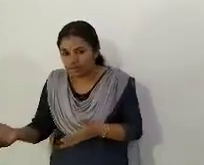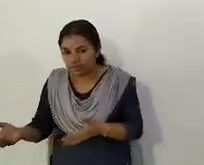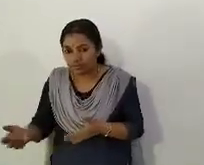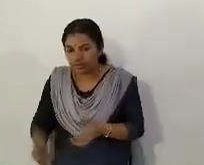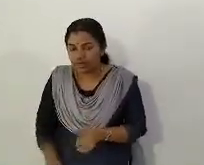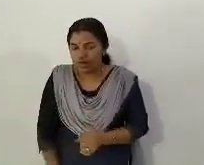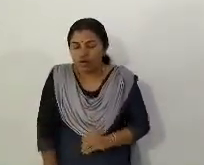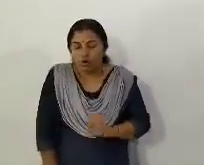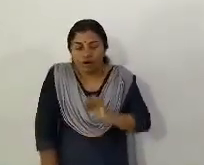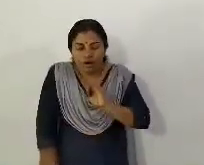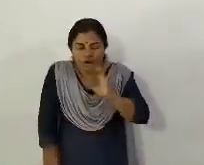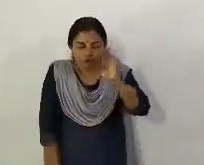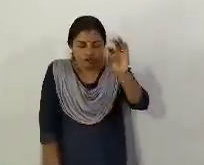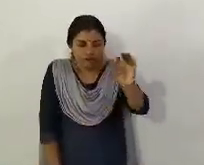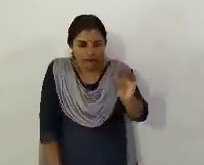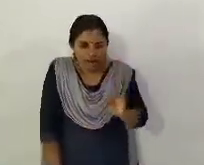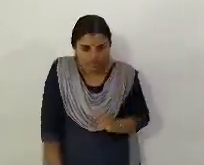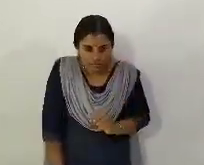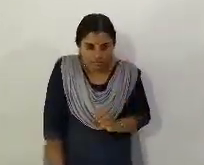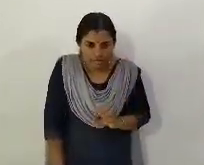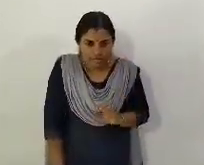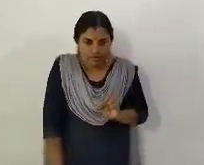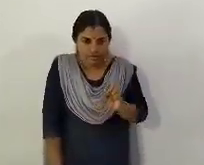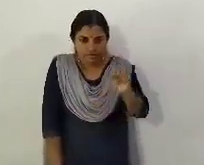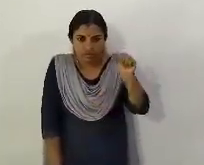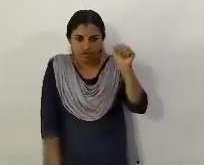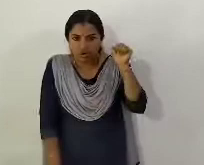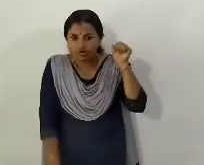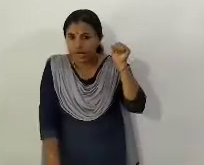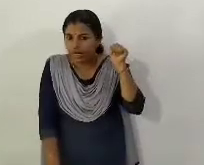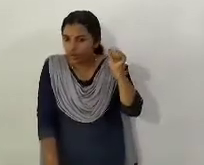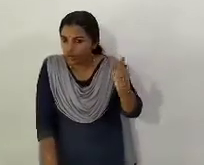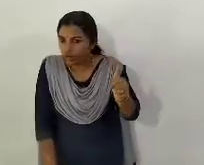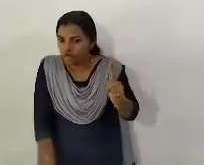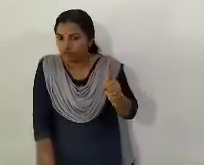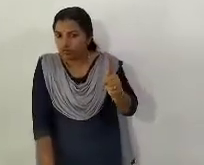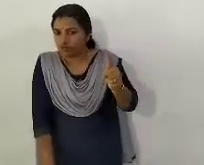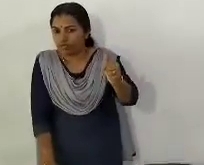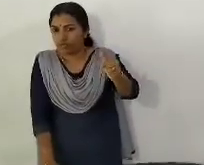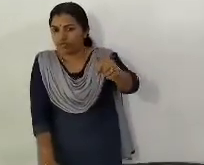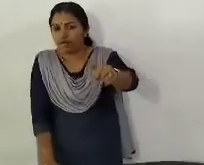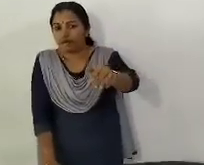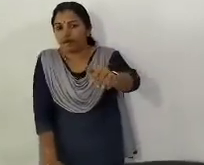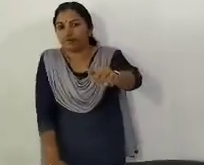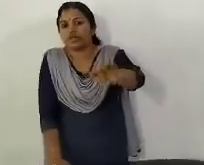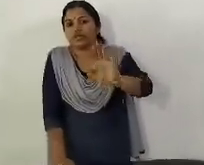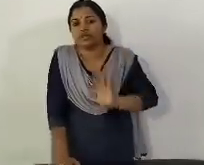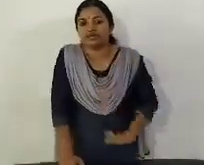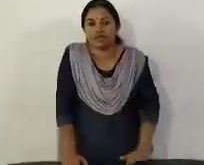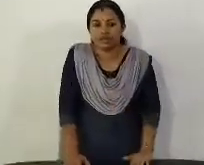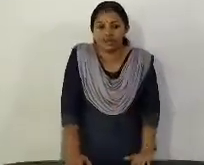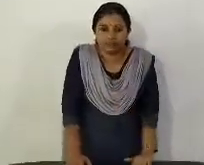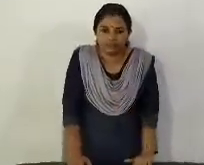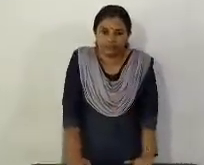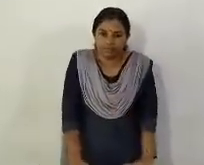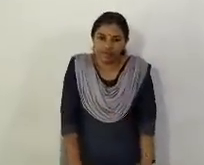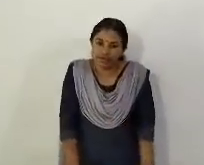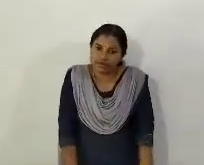images? For raster images, one of the important software is our GIMP, that is